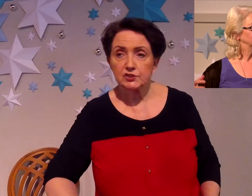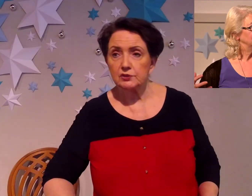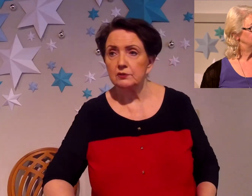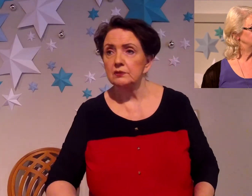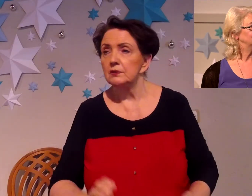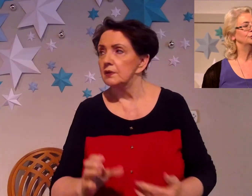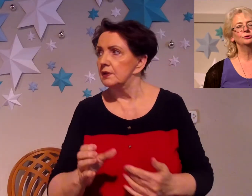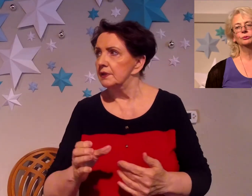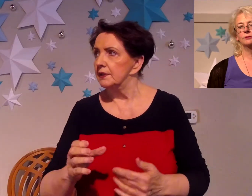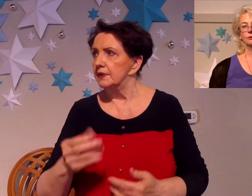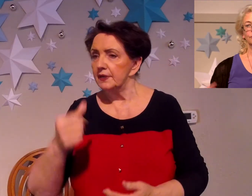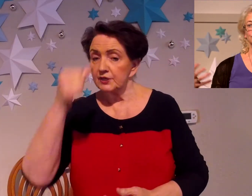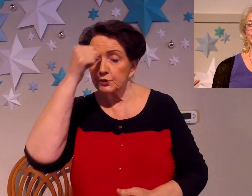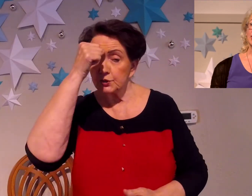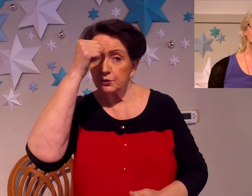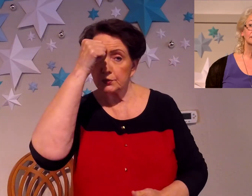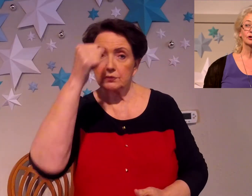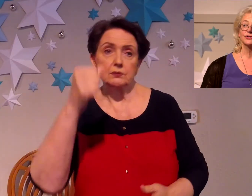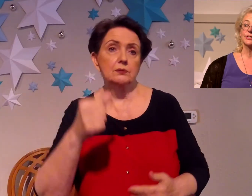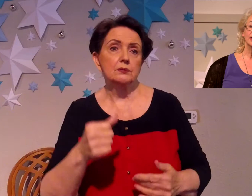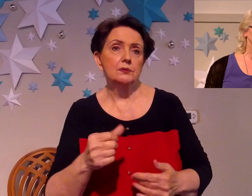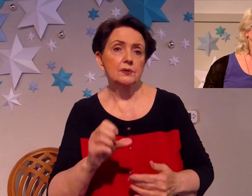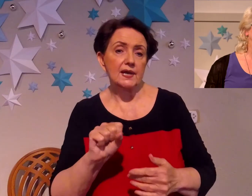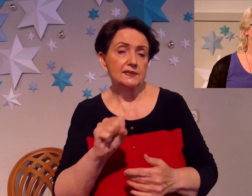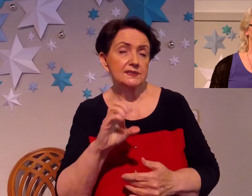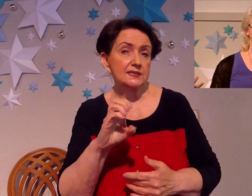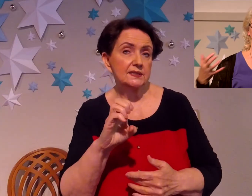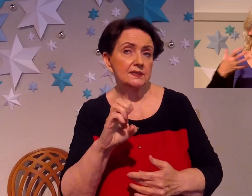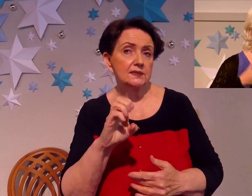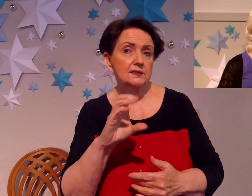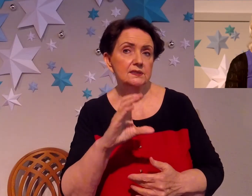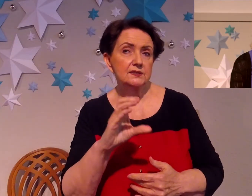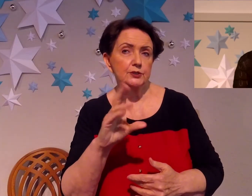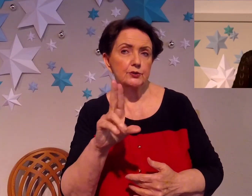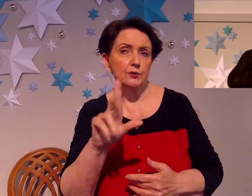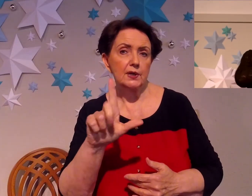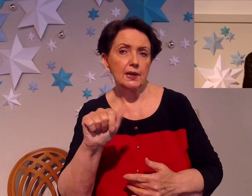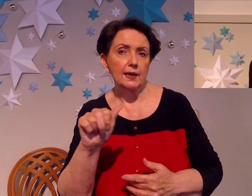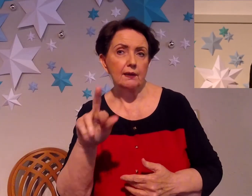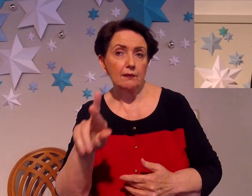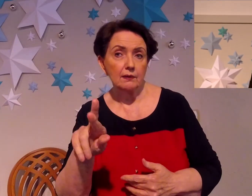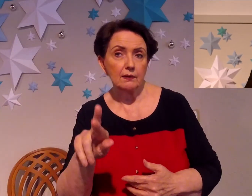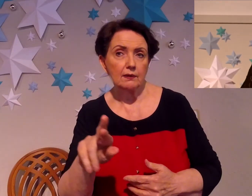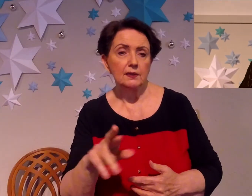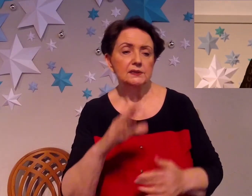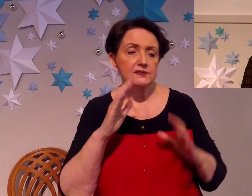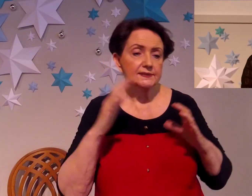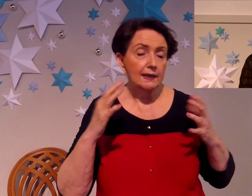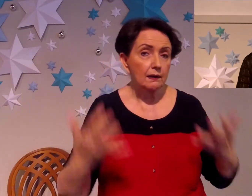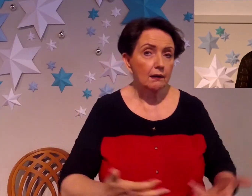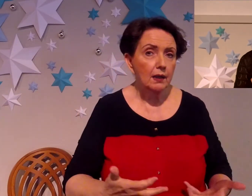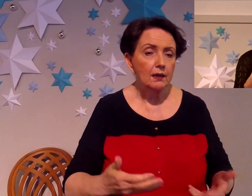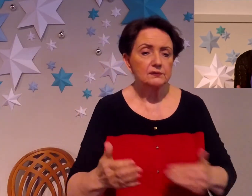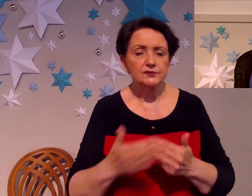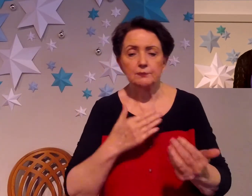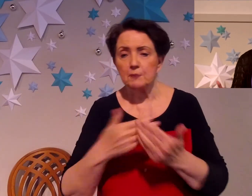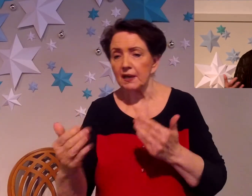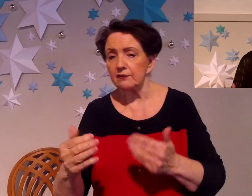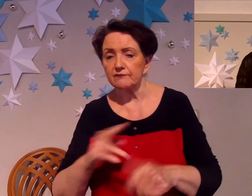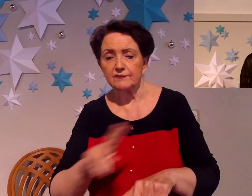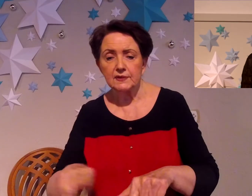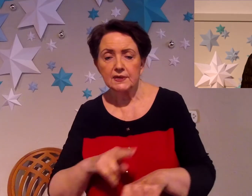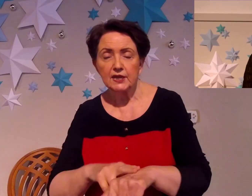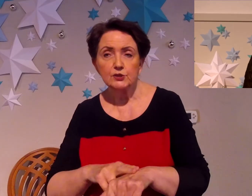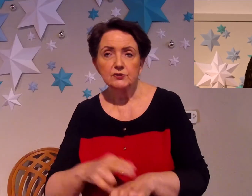they're Hindu, whether they're secular, Santa Claus, wherever they are, whether they're native traditions,